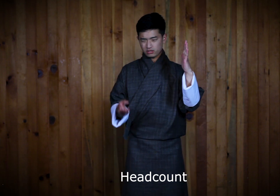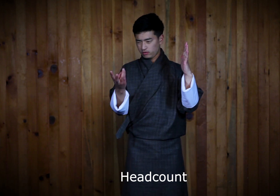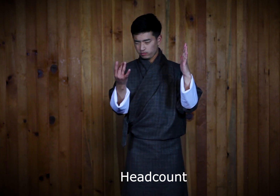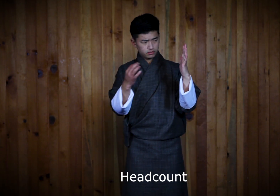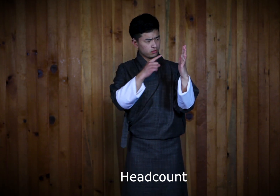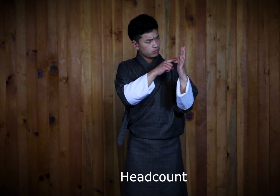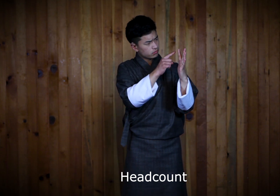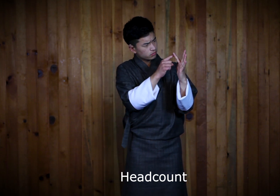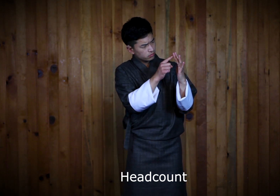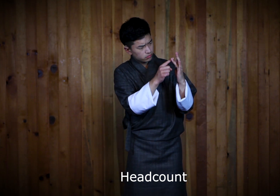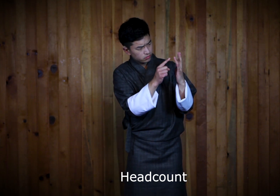head count,